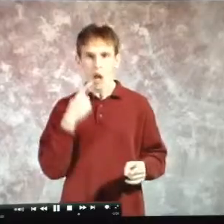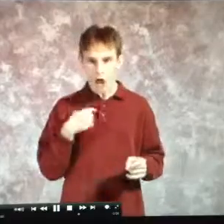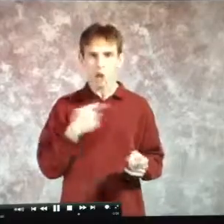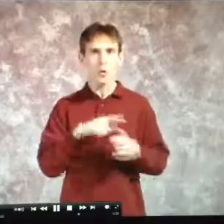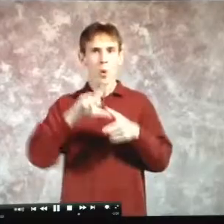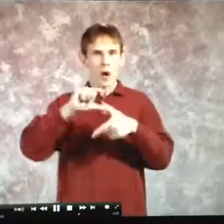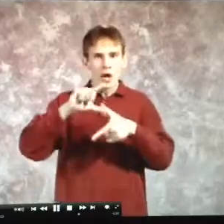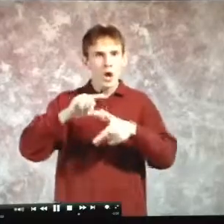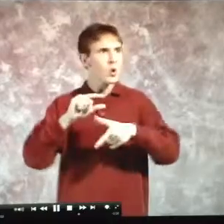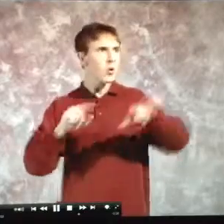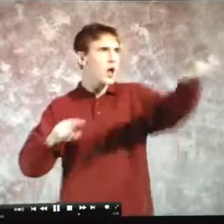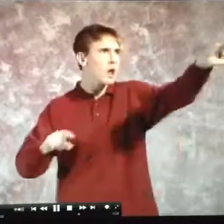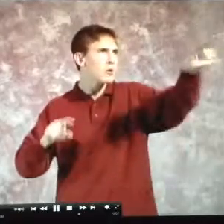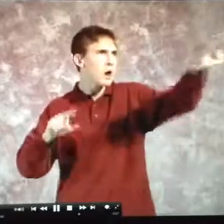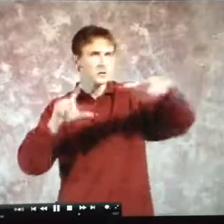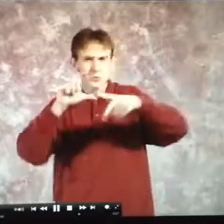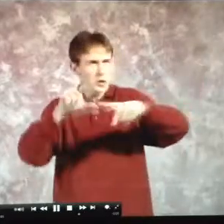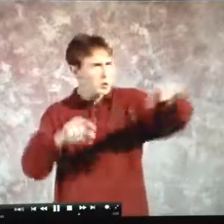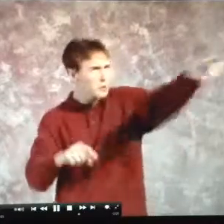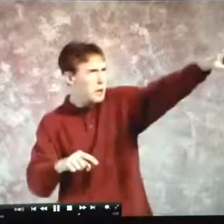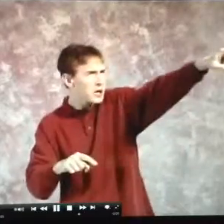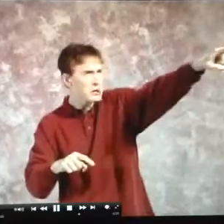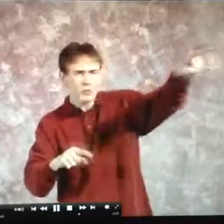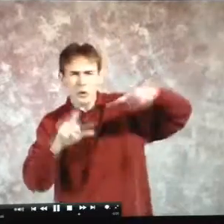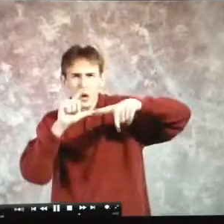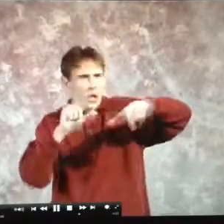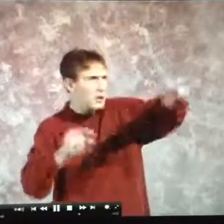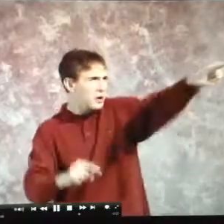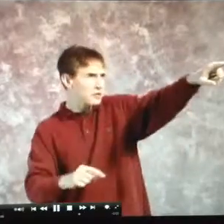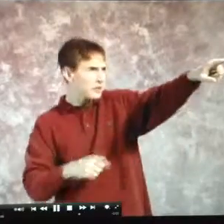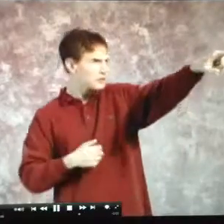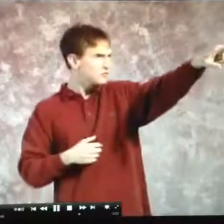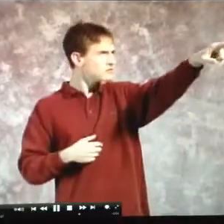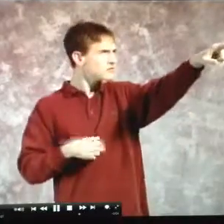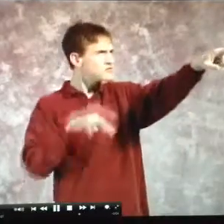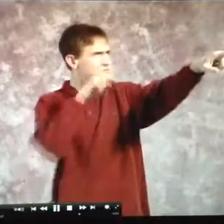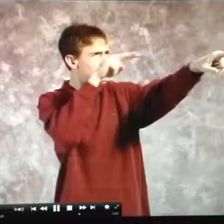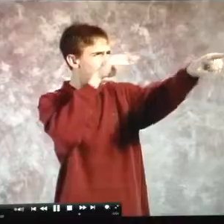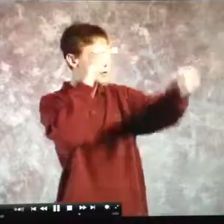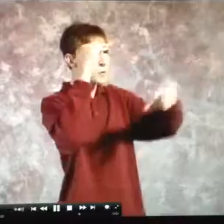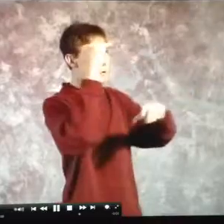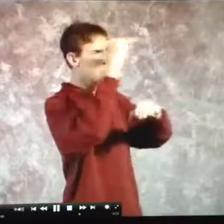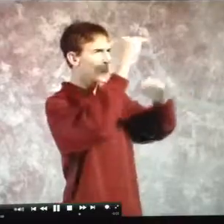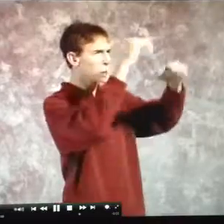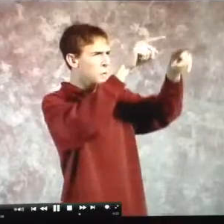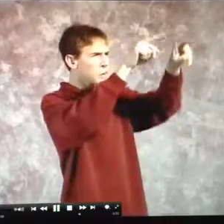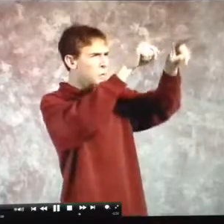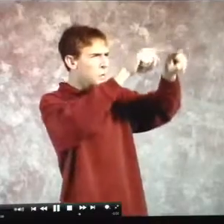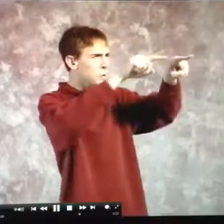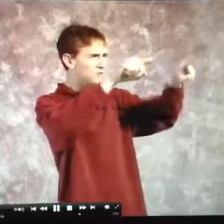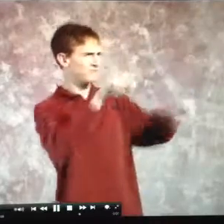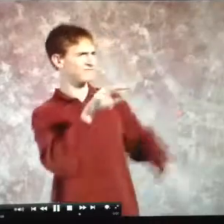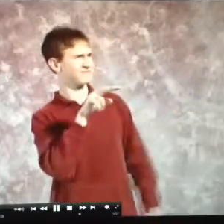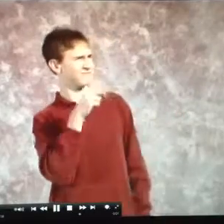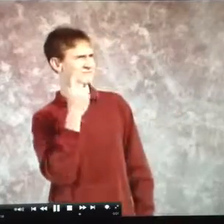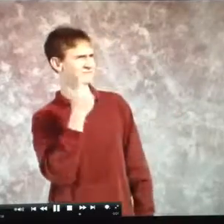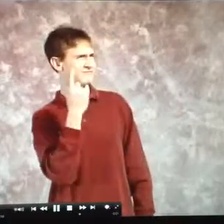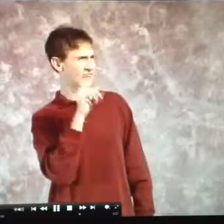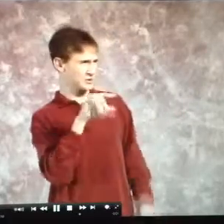place. They told us, like, hey, there's a tornado coming. You can see it kind of starting over there. And you could kind of just